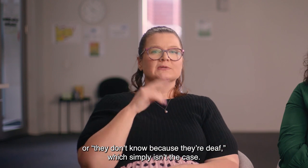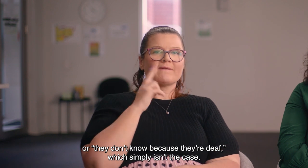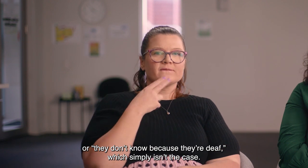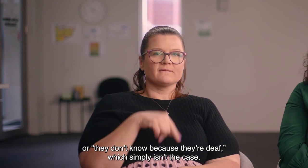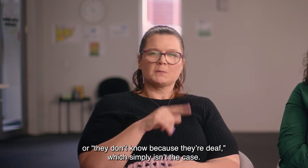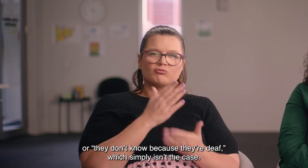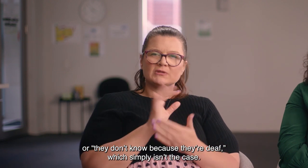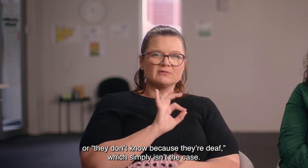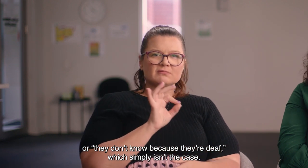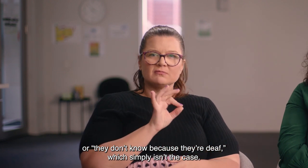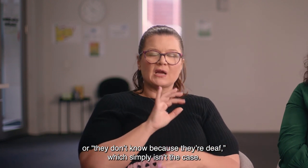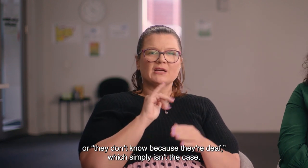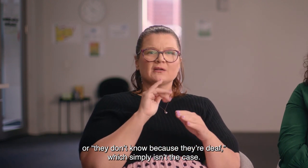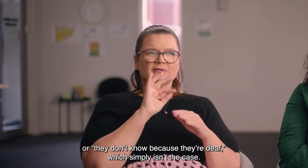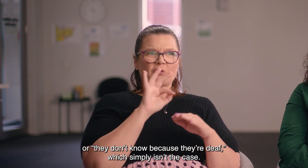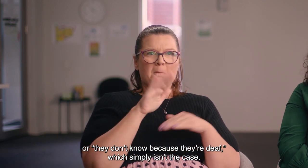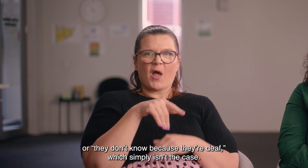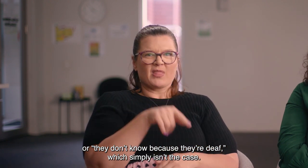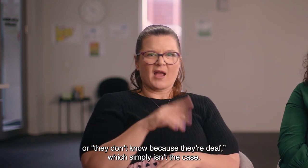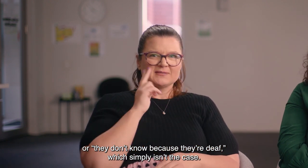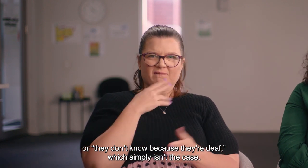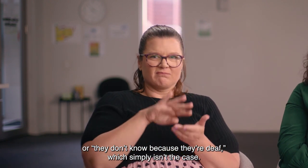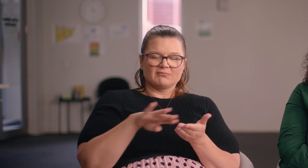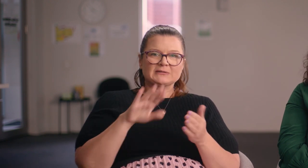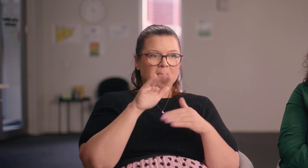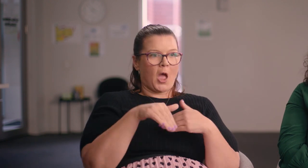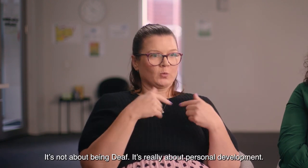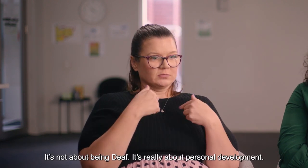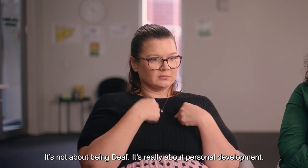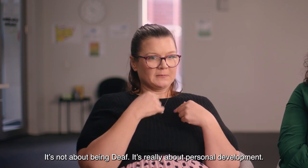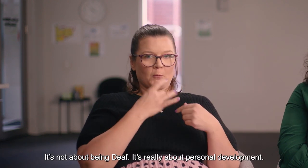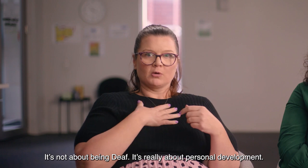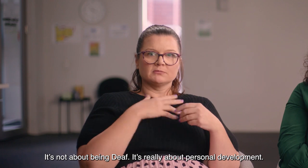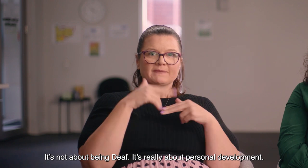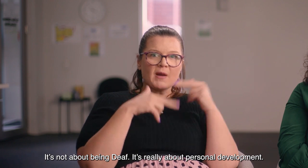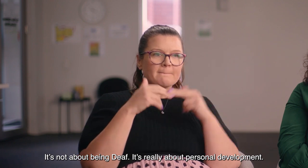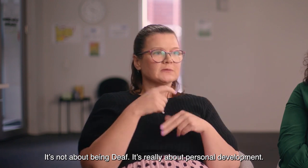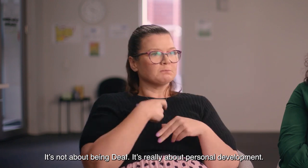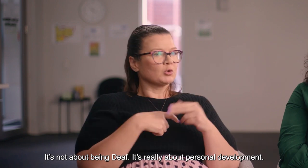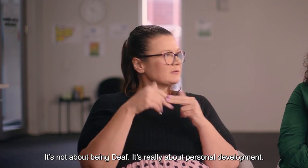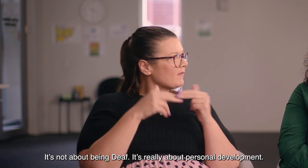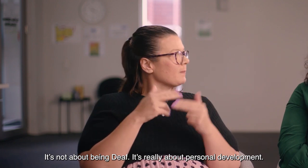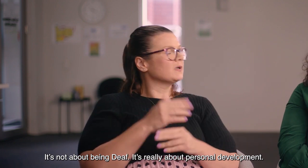they don't know because they're deaf, which simply isn't the case. It's not about being deaf, it's really about personal